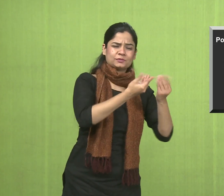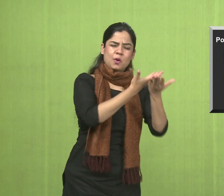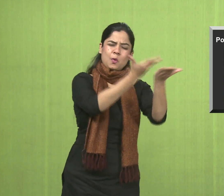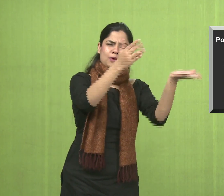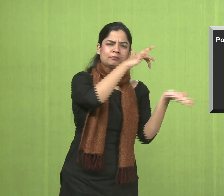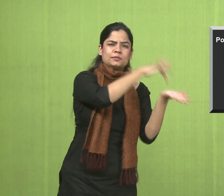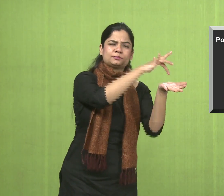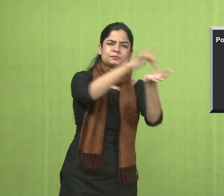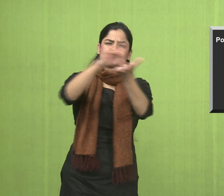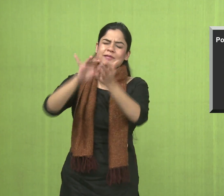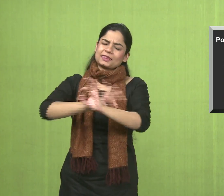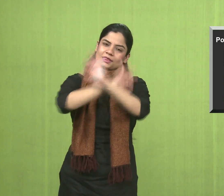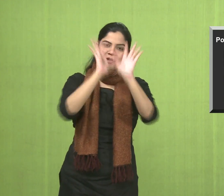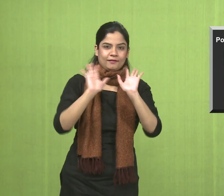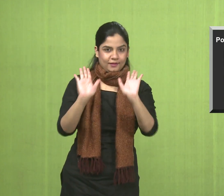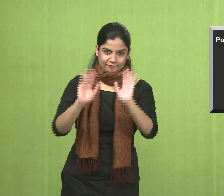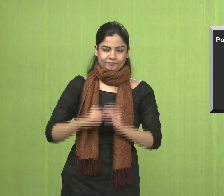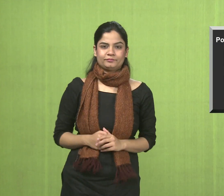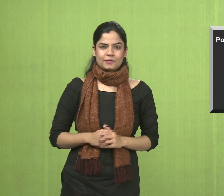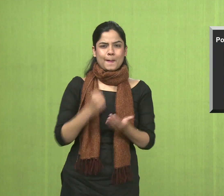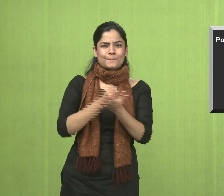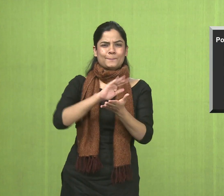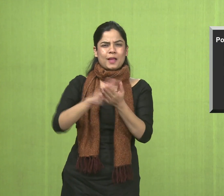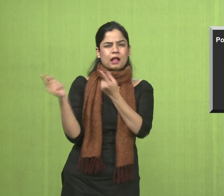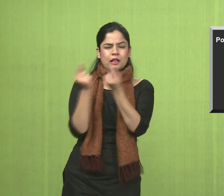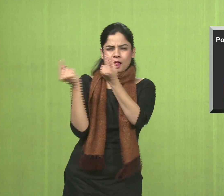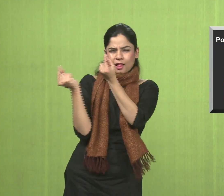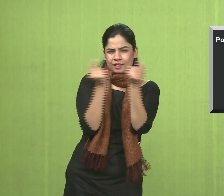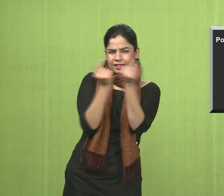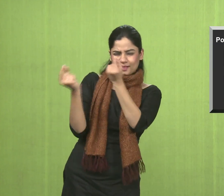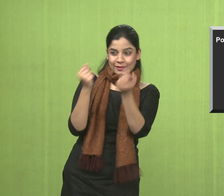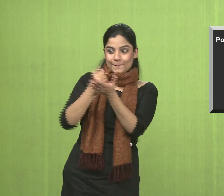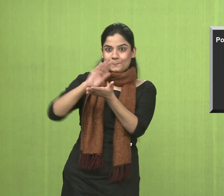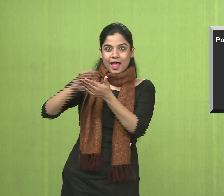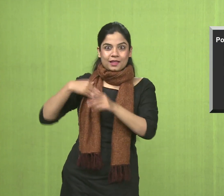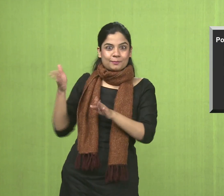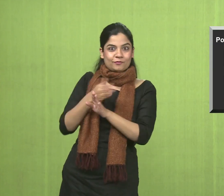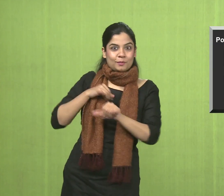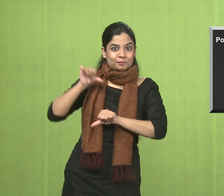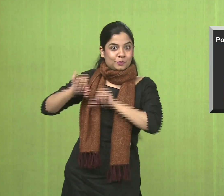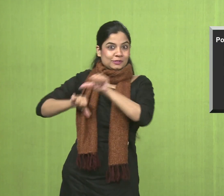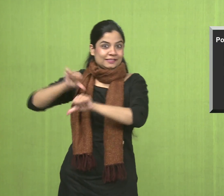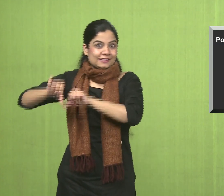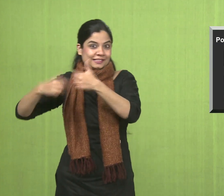It's very conveniently available at all places. It's similar to bank, wherein you can go and save in your